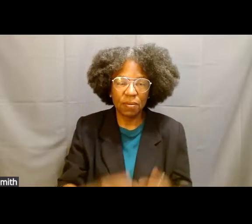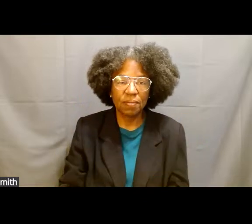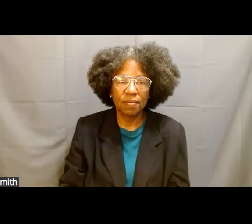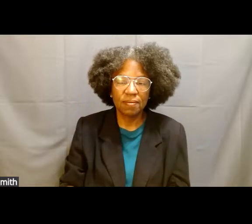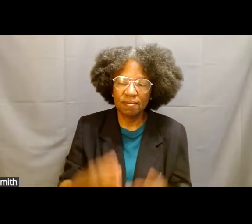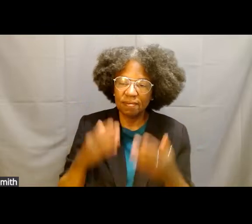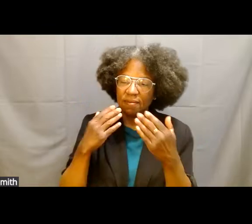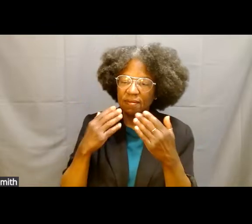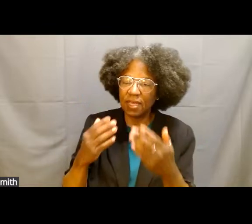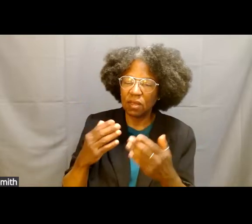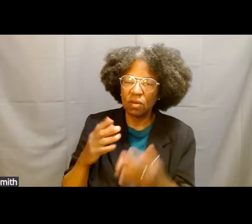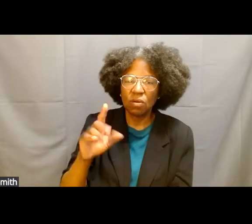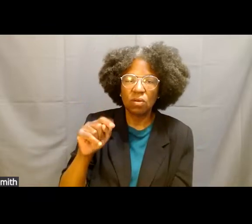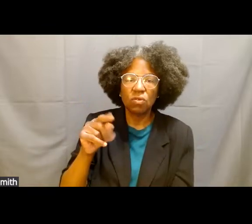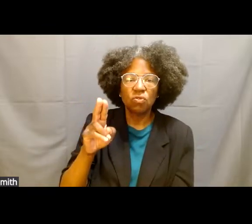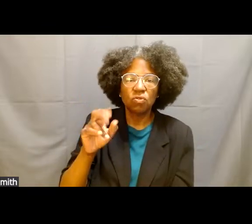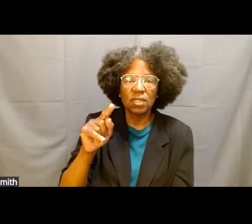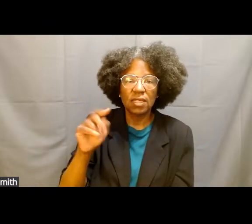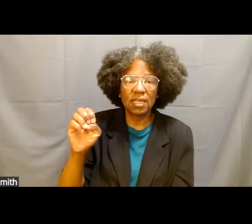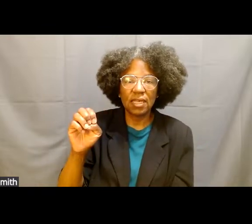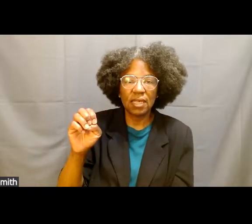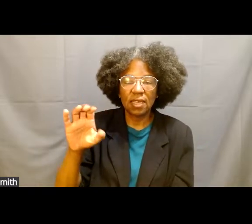Trustee Chavez.